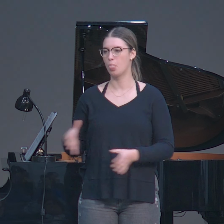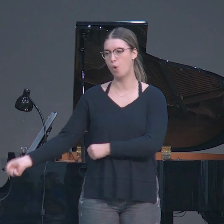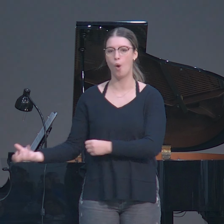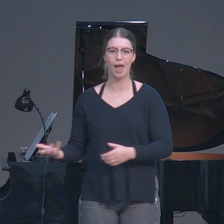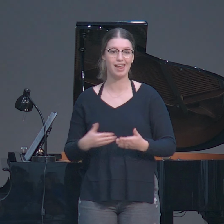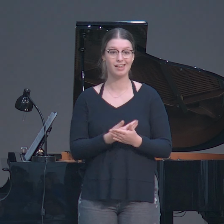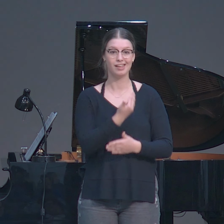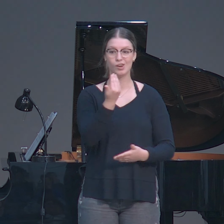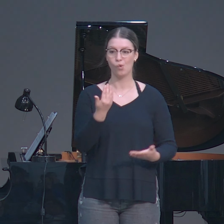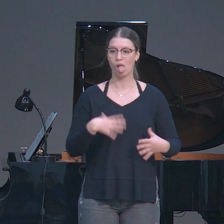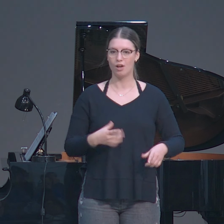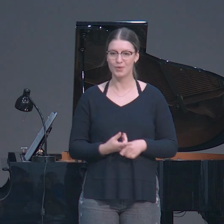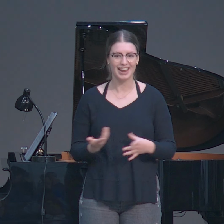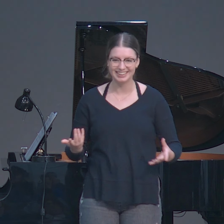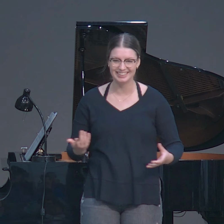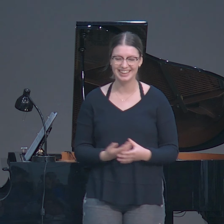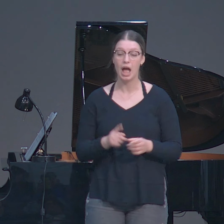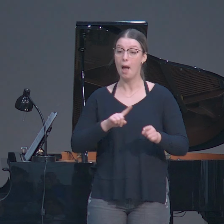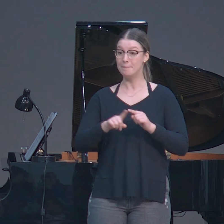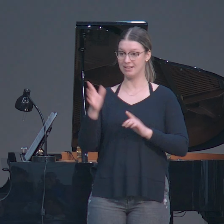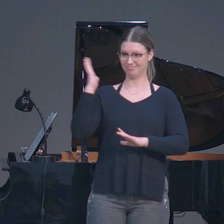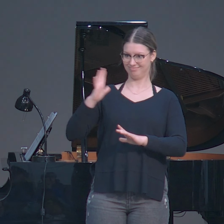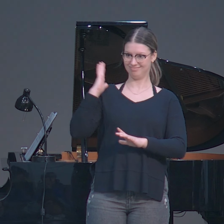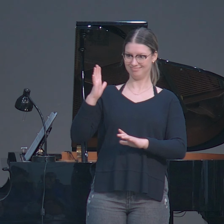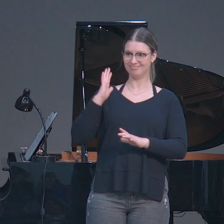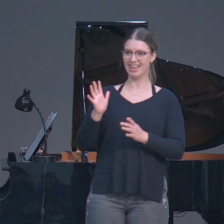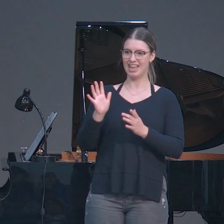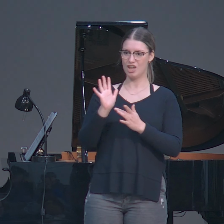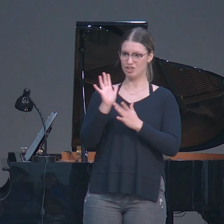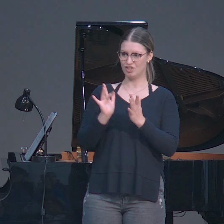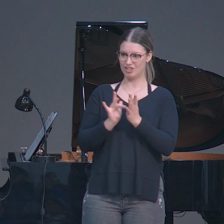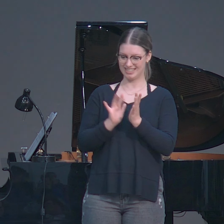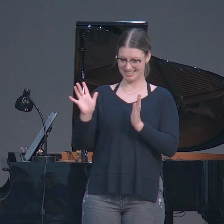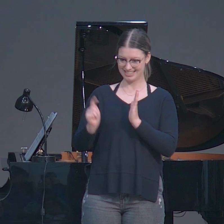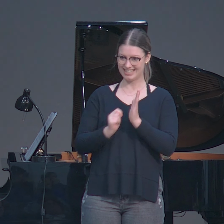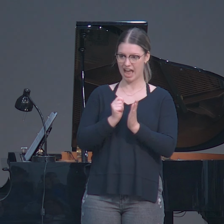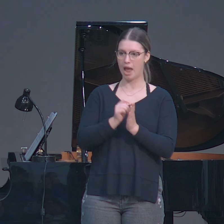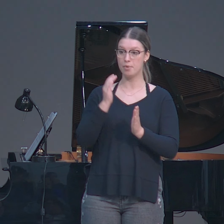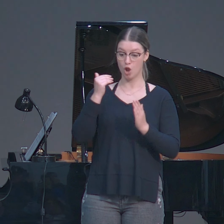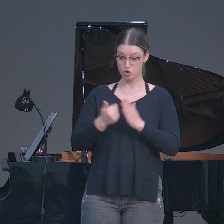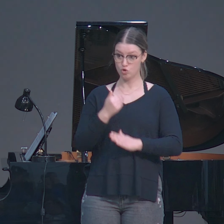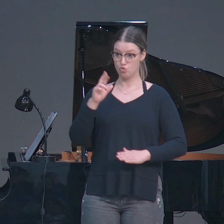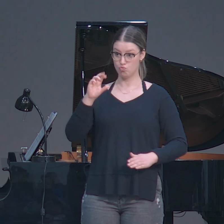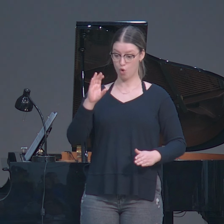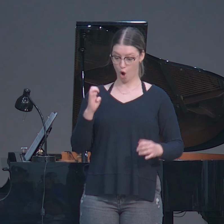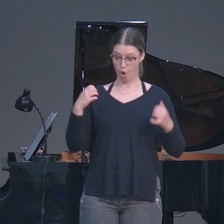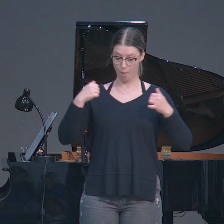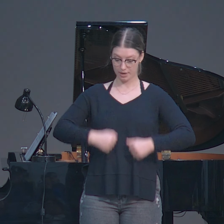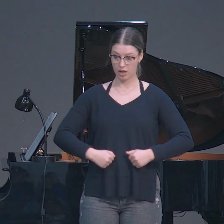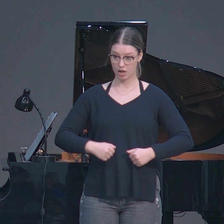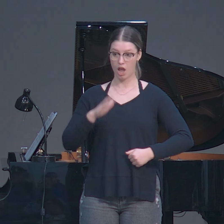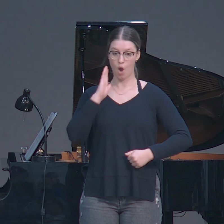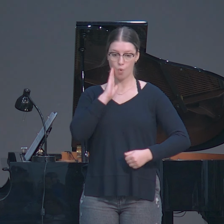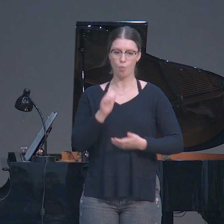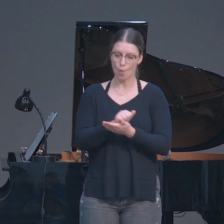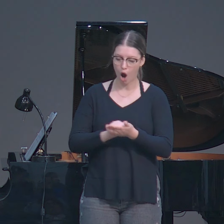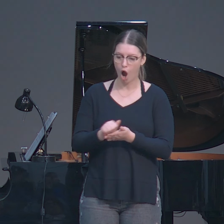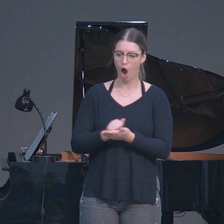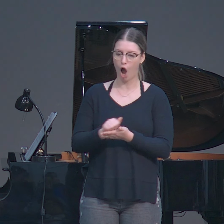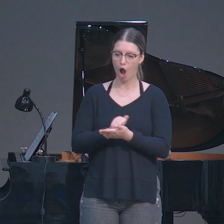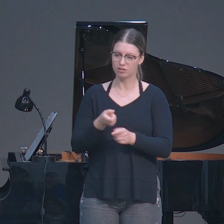them away and going and getting another one, right? But in Jesus' day, right, they would get a new robe, and over time they would wash it. It would